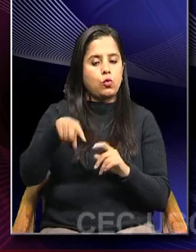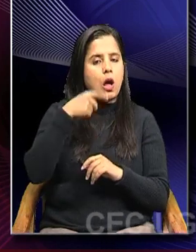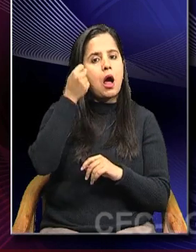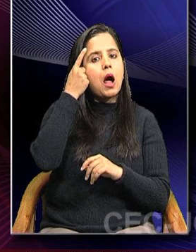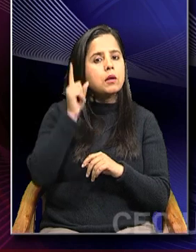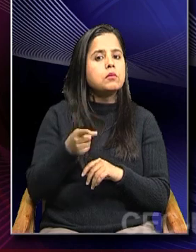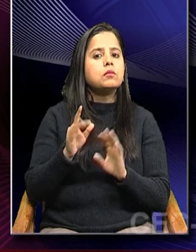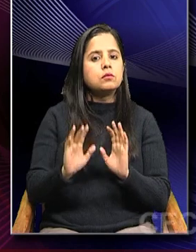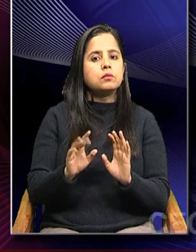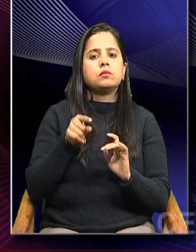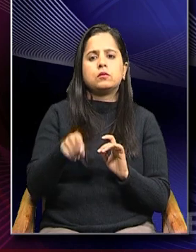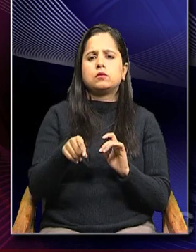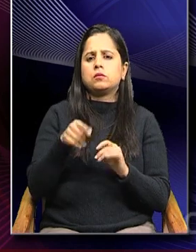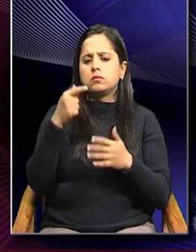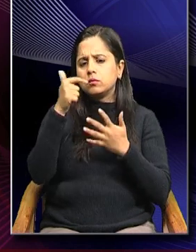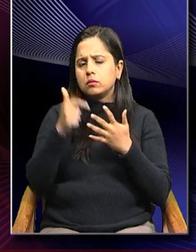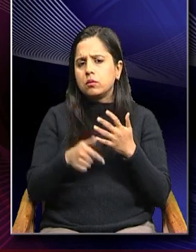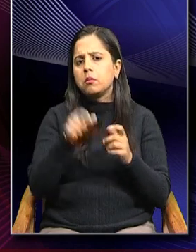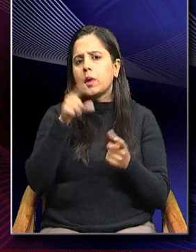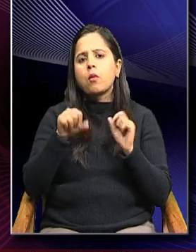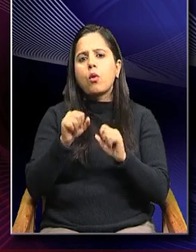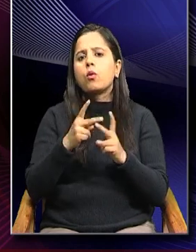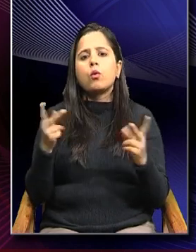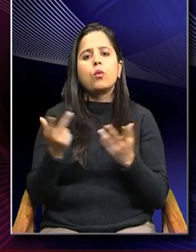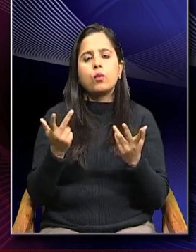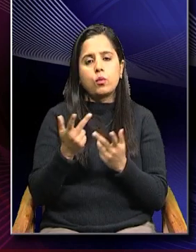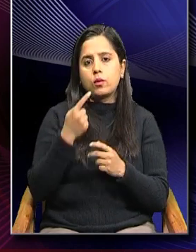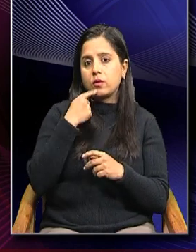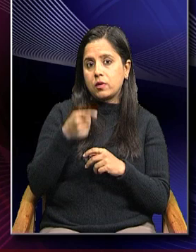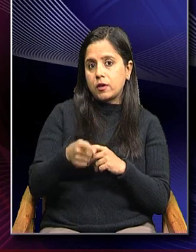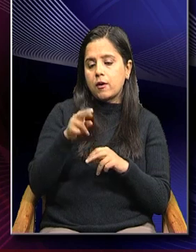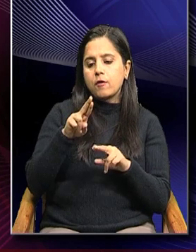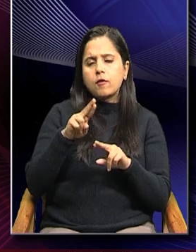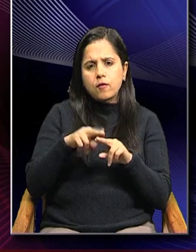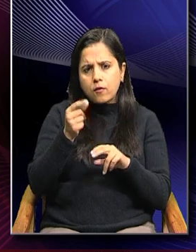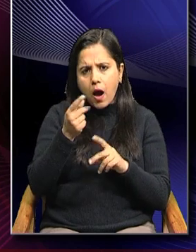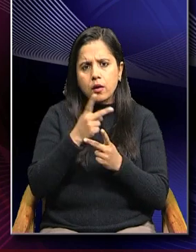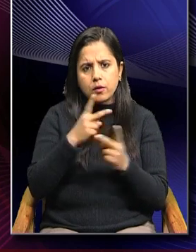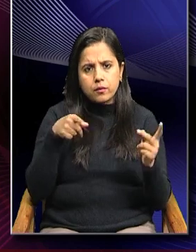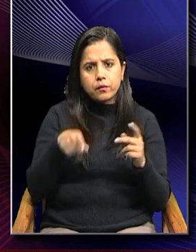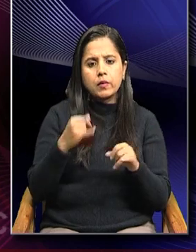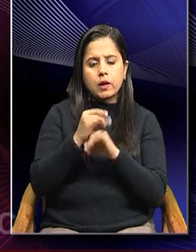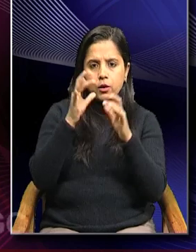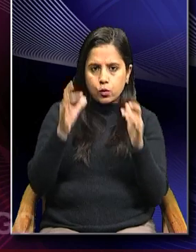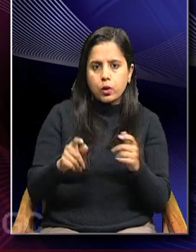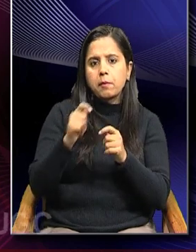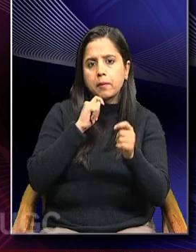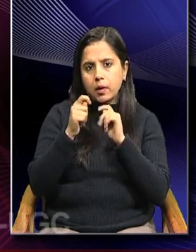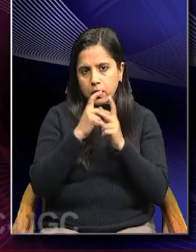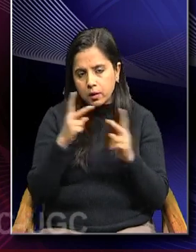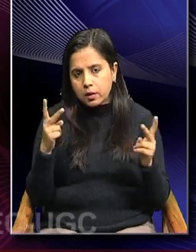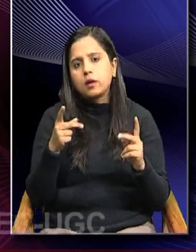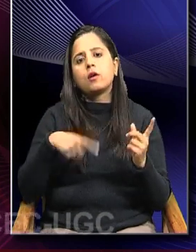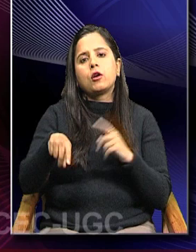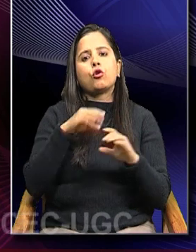understand what this component public include. Public include the financial institutions, it includes media which is there into